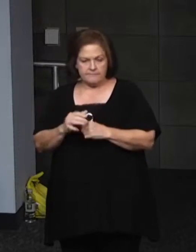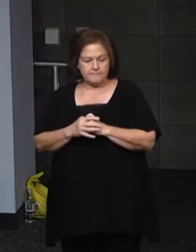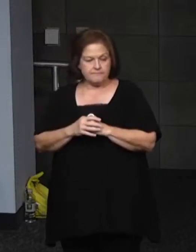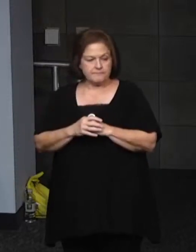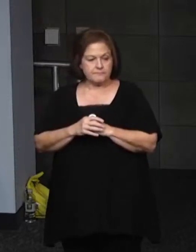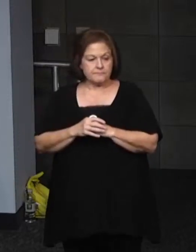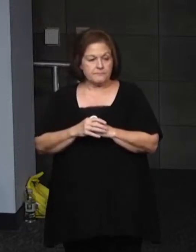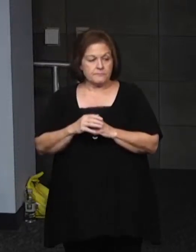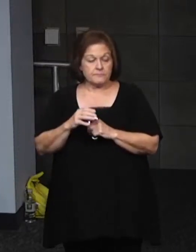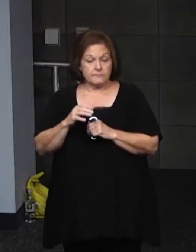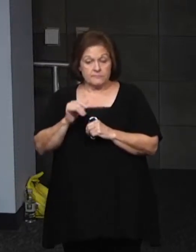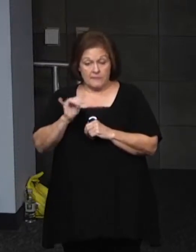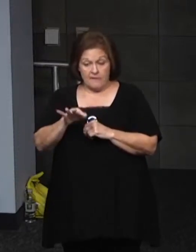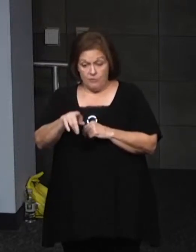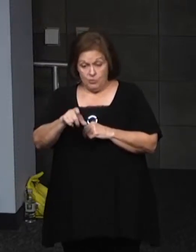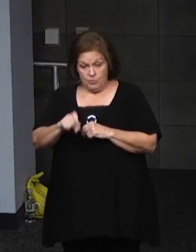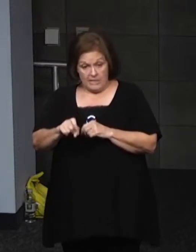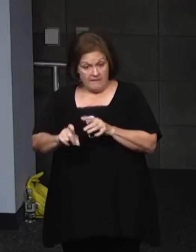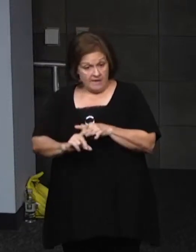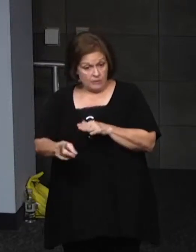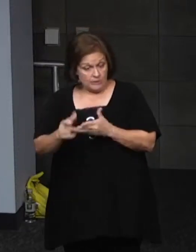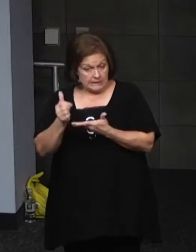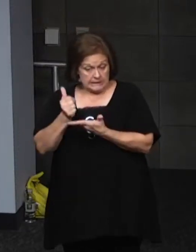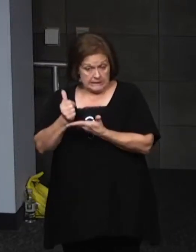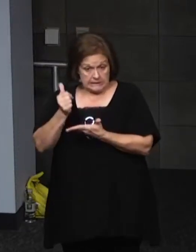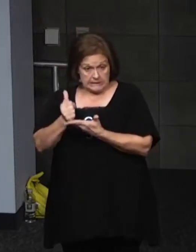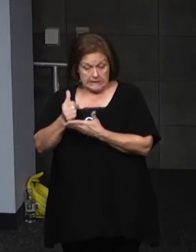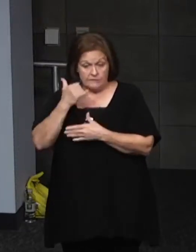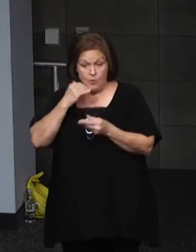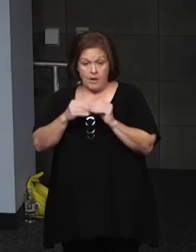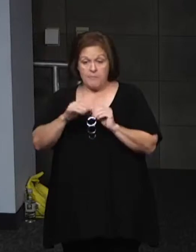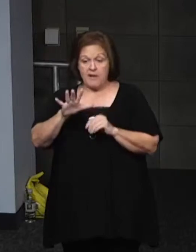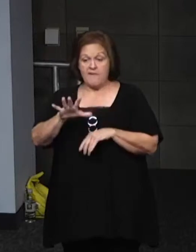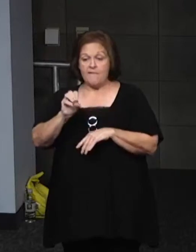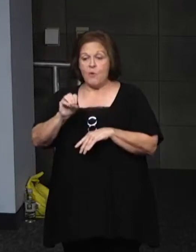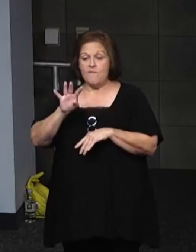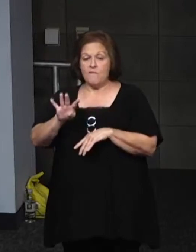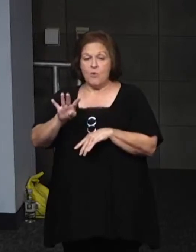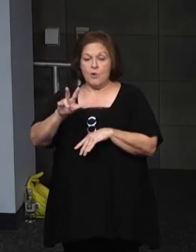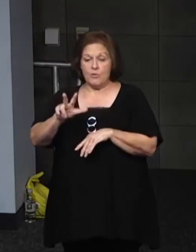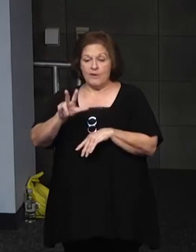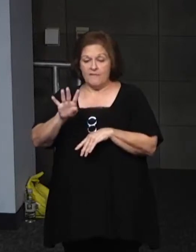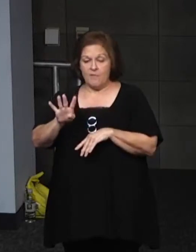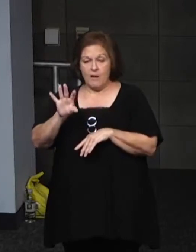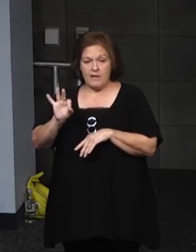As a reminder, if you still need evacuation assistance, that phone number is